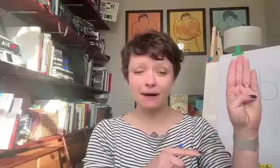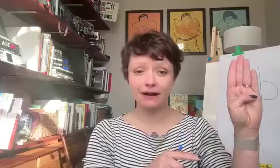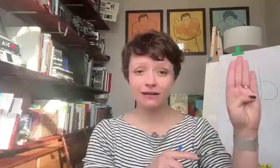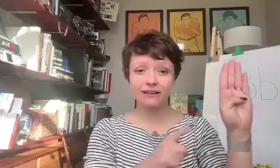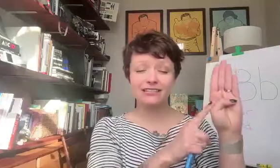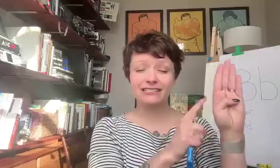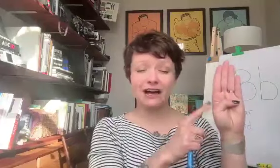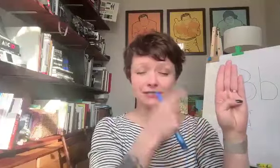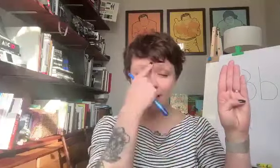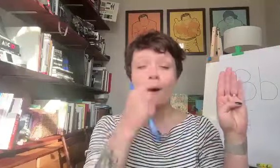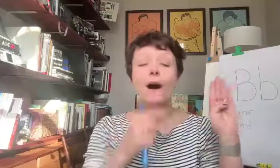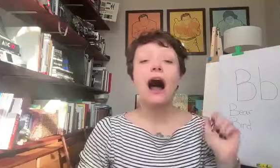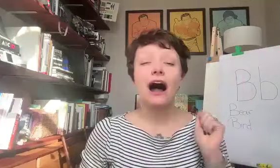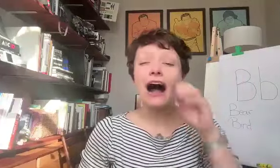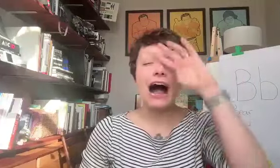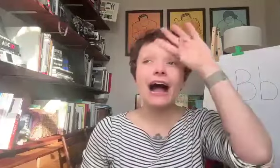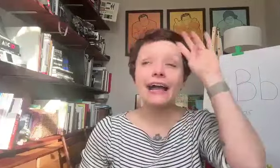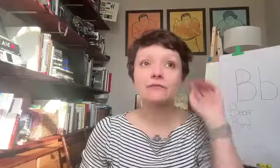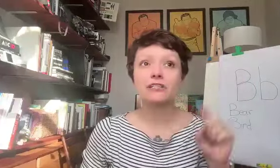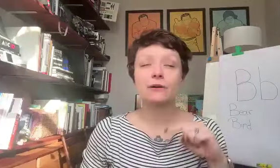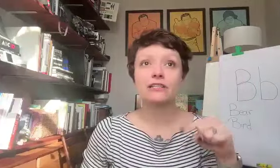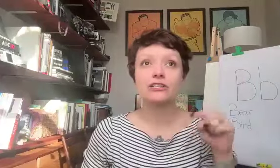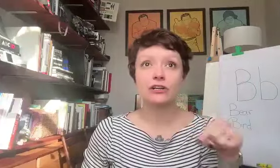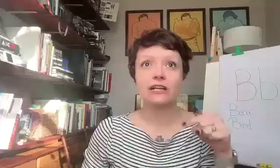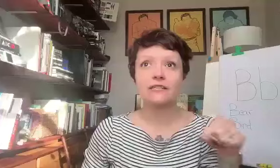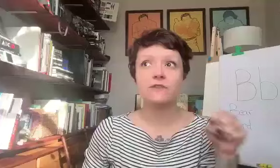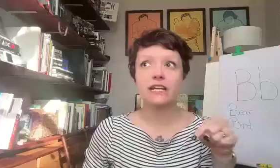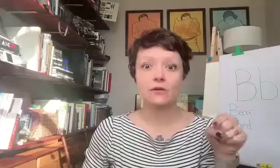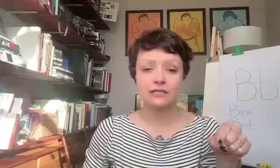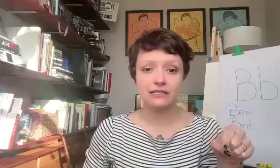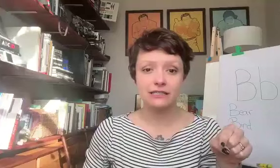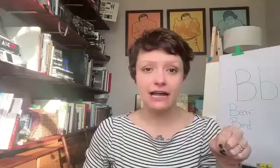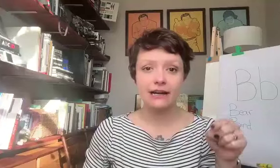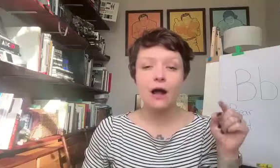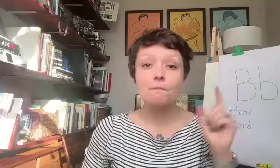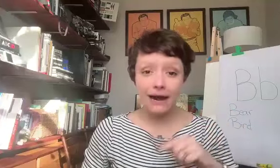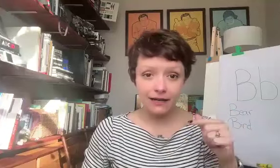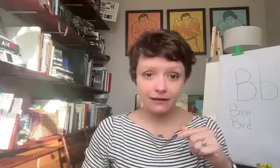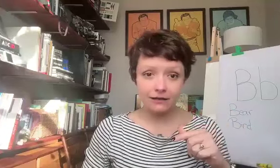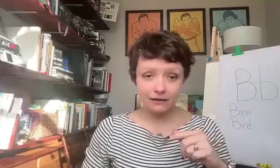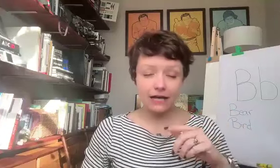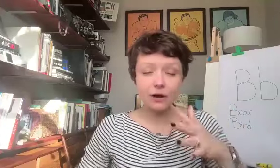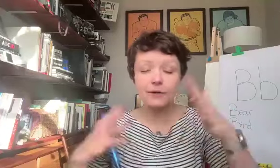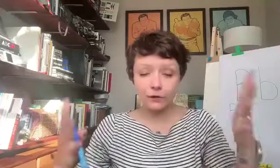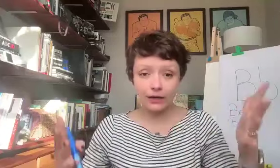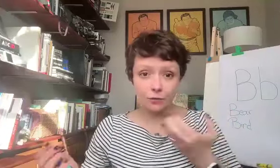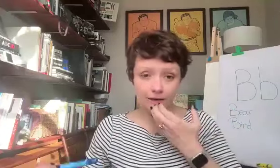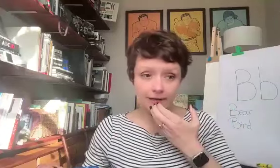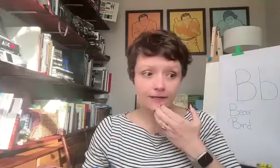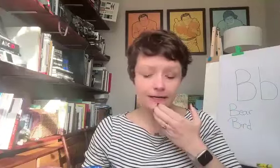ba, this sound. I have to start inserting this video into this slide. So I'm a curriculum coordinator